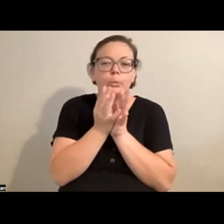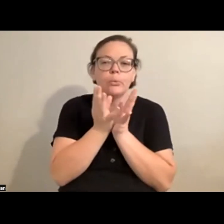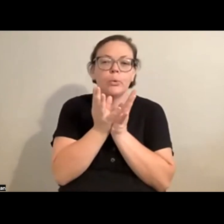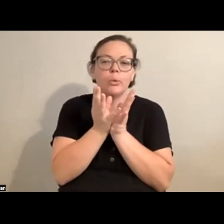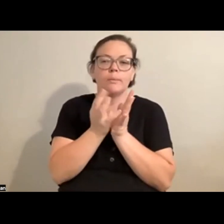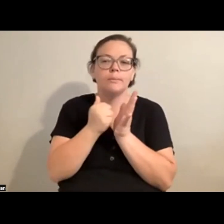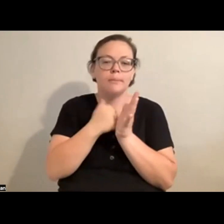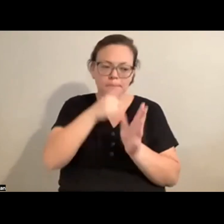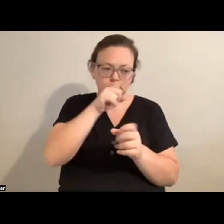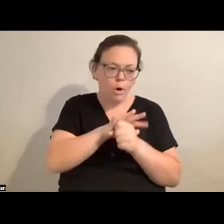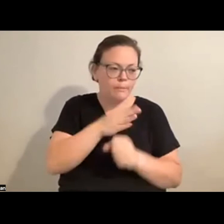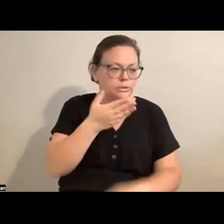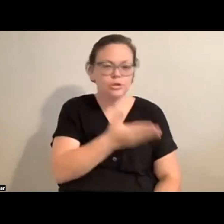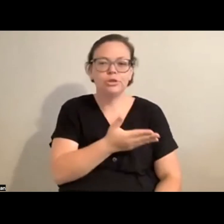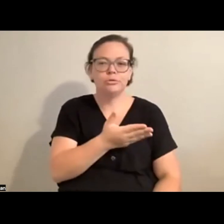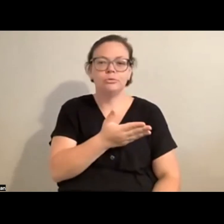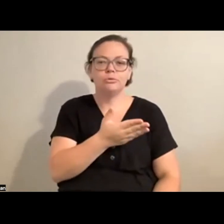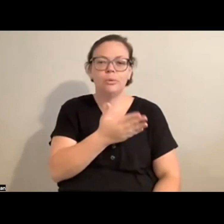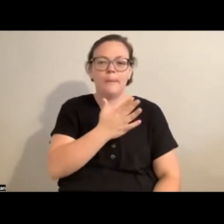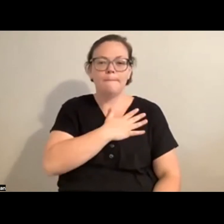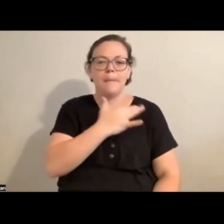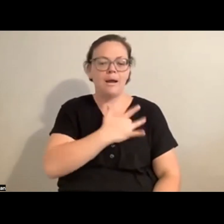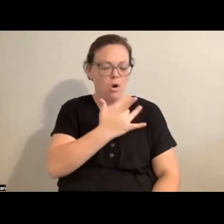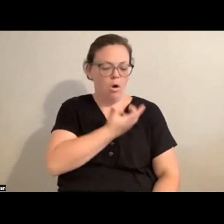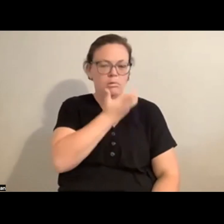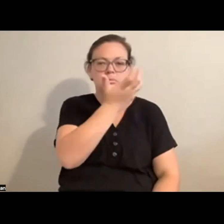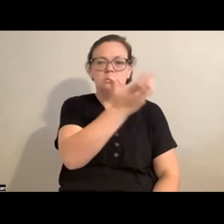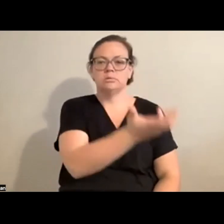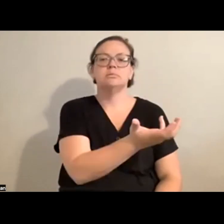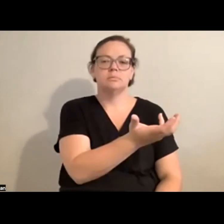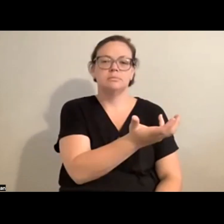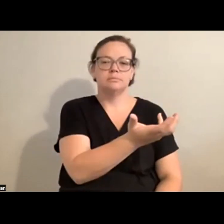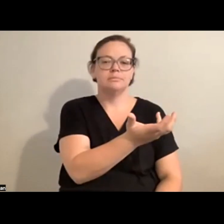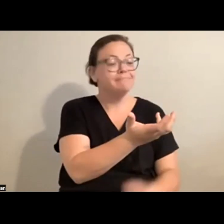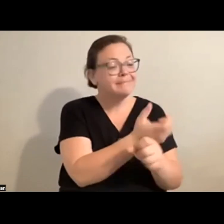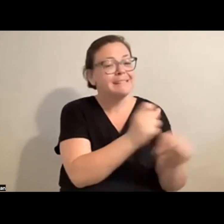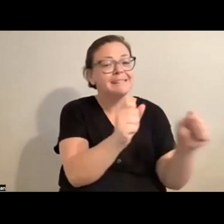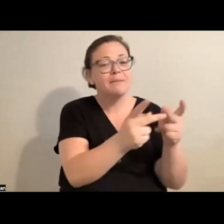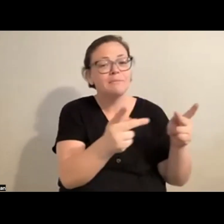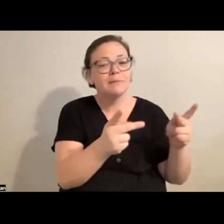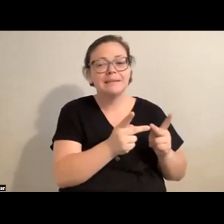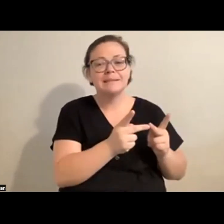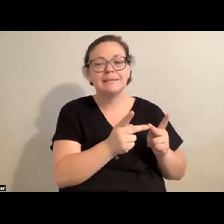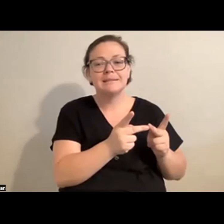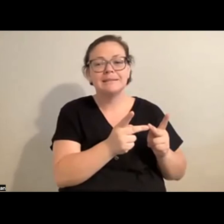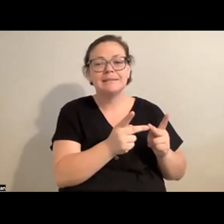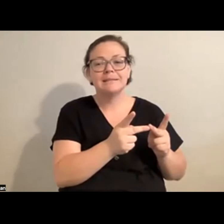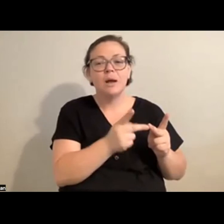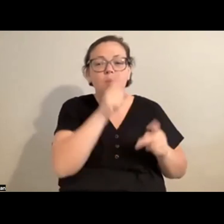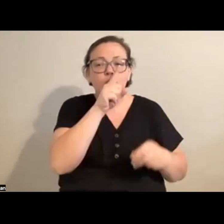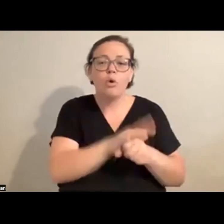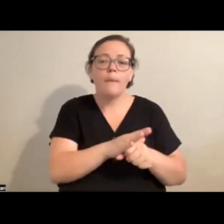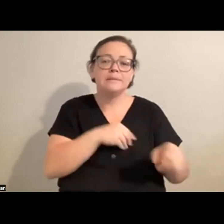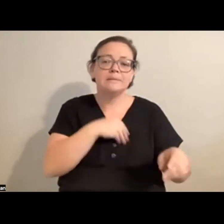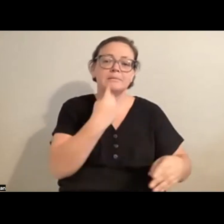to you. I give you my heart, a safe house. I give you